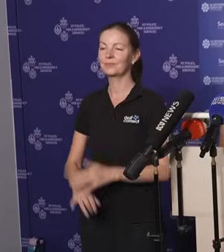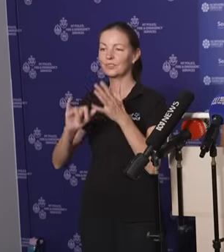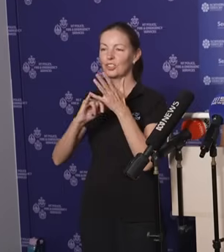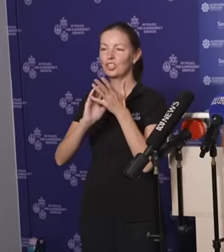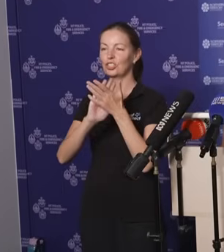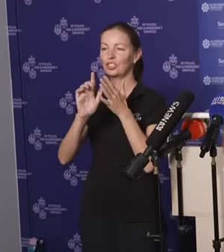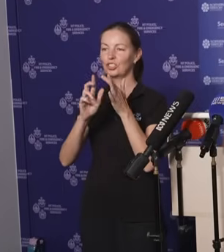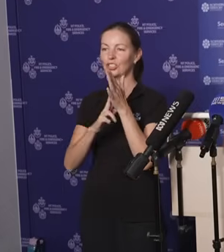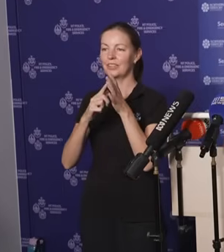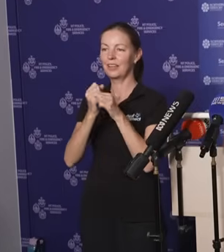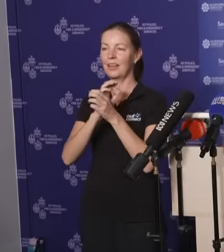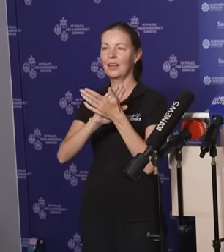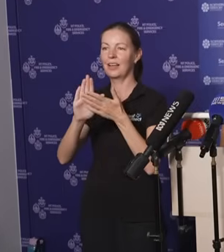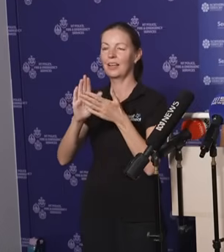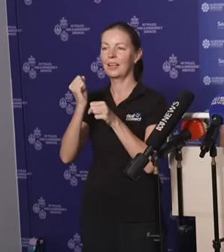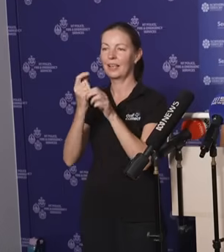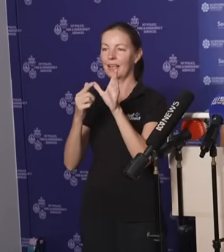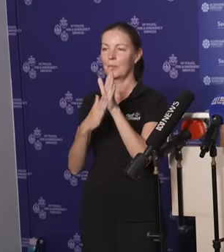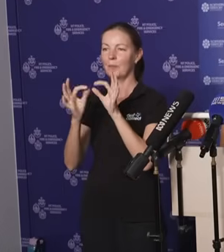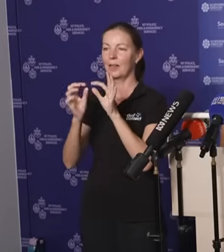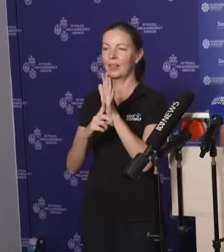Shanna Gamble, Bureau of Meteorology.